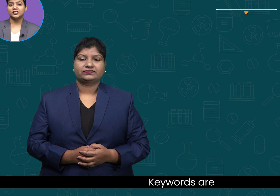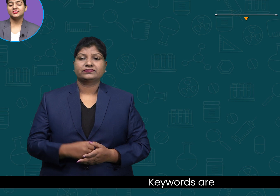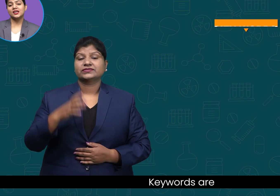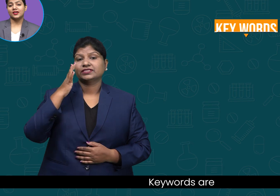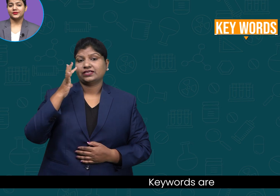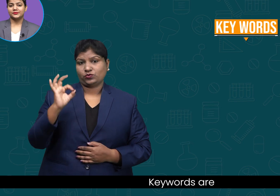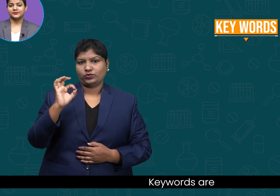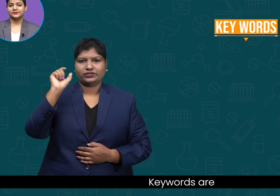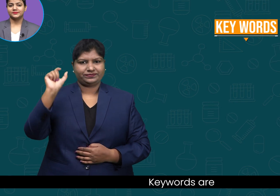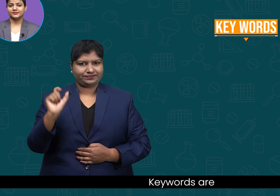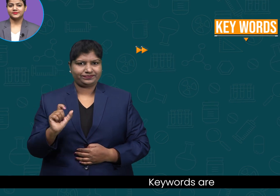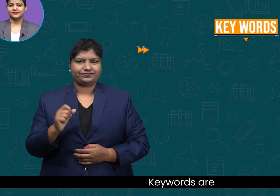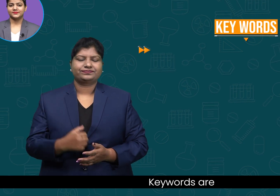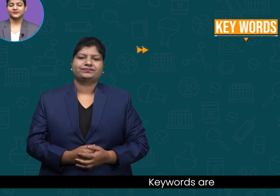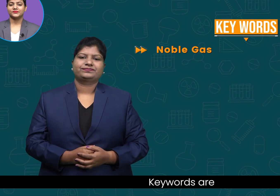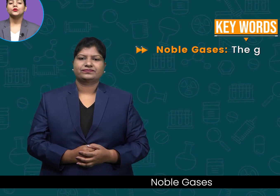Keywords are